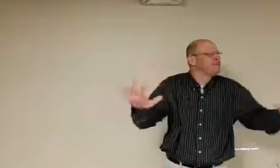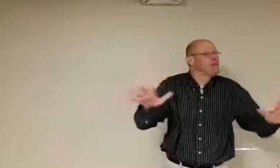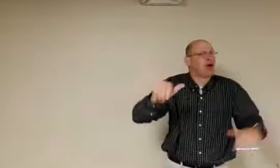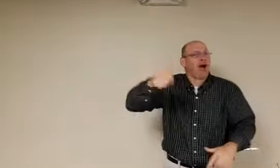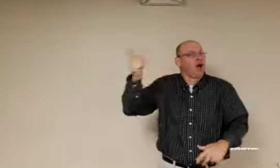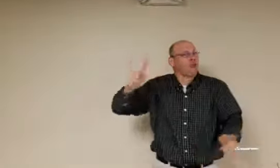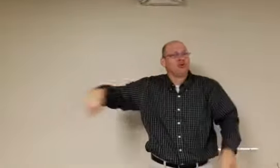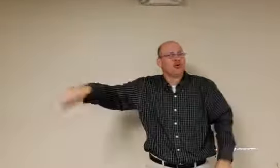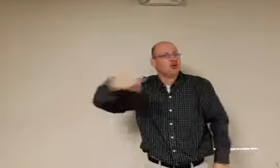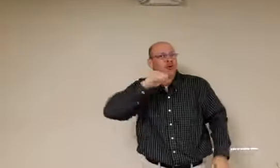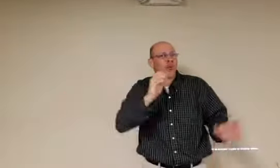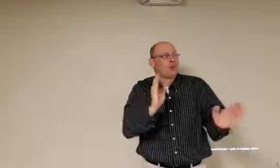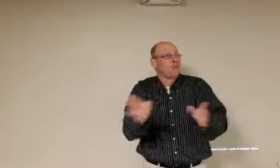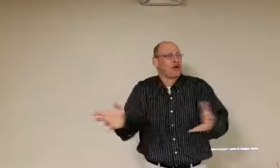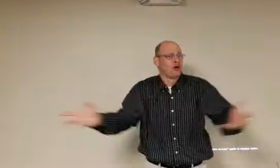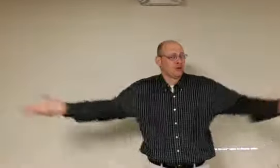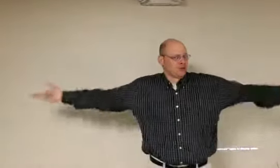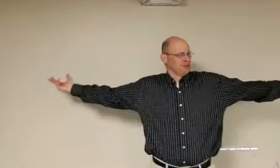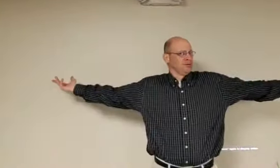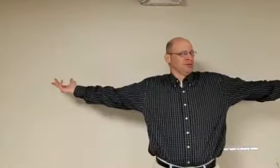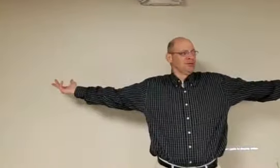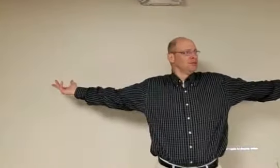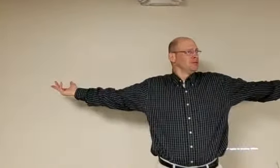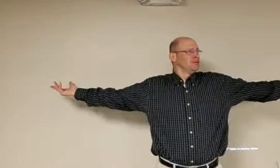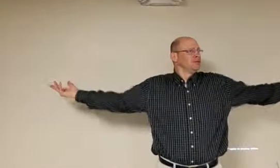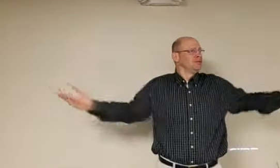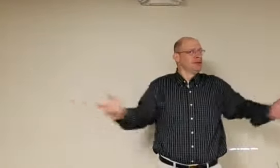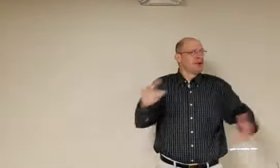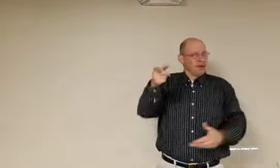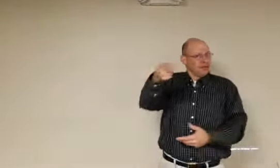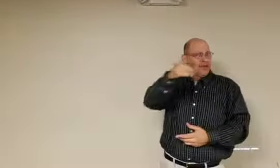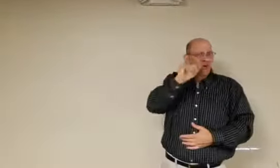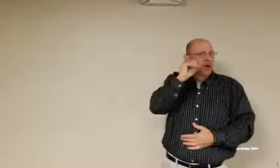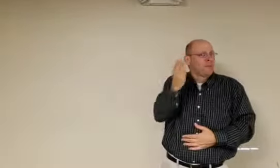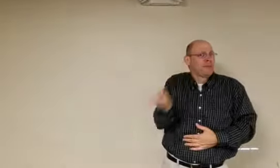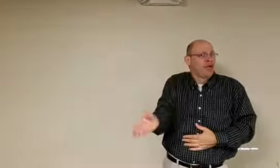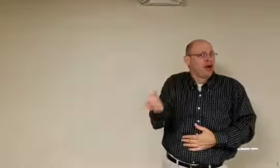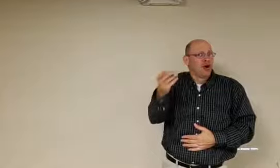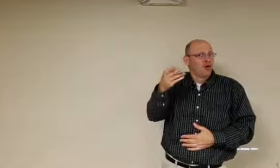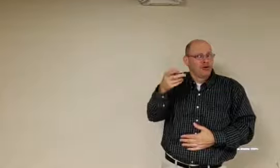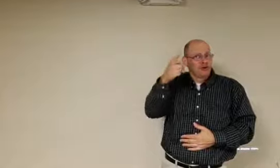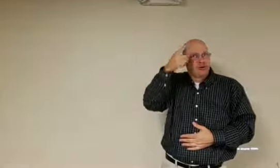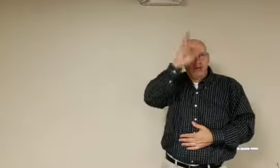So by the time the real temple, the third temple, is rebuilt, you're already close to God.